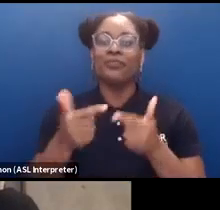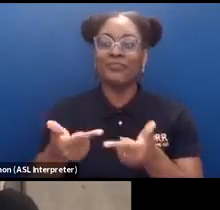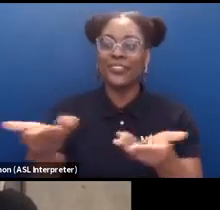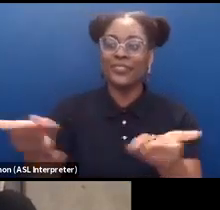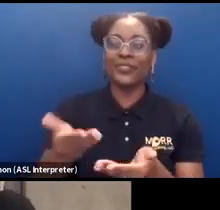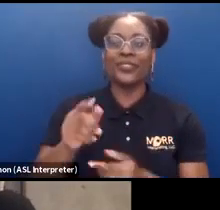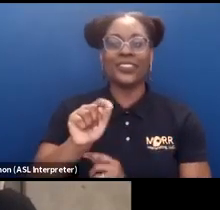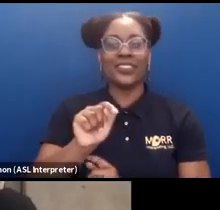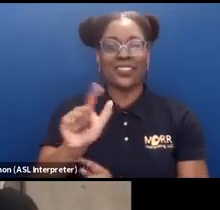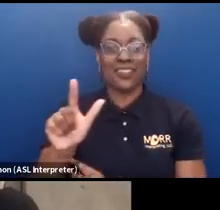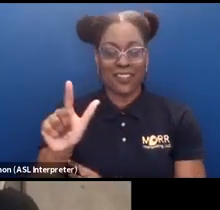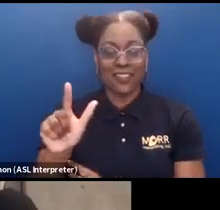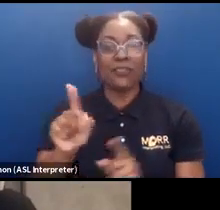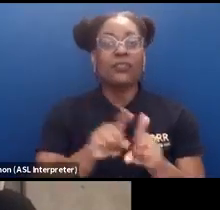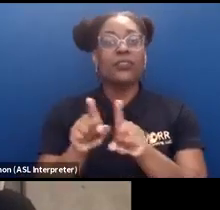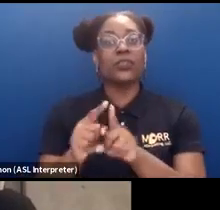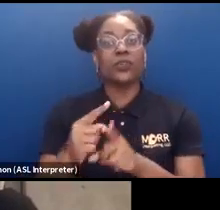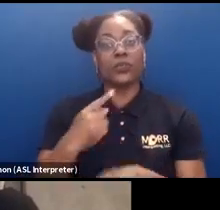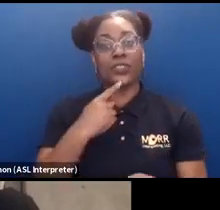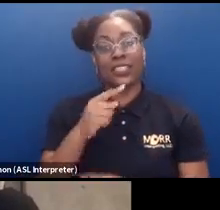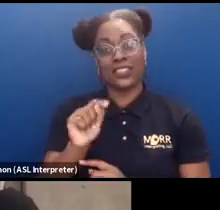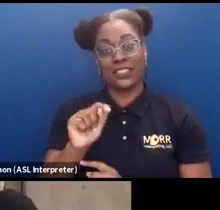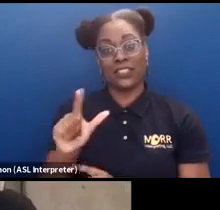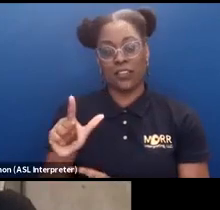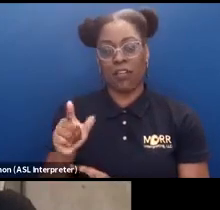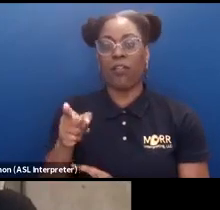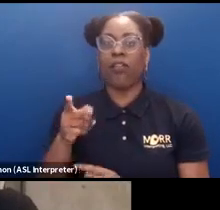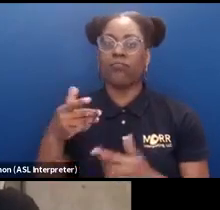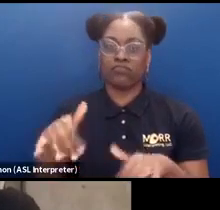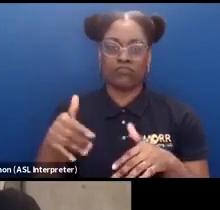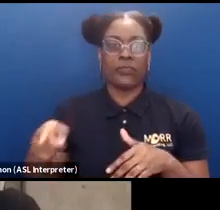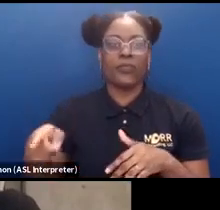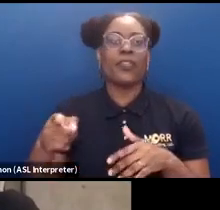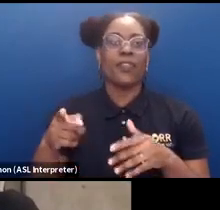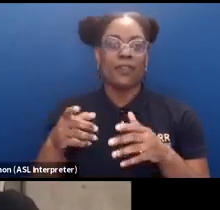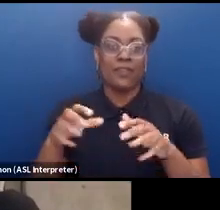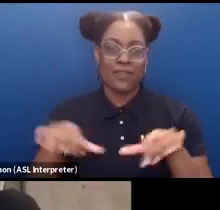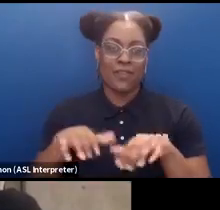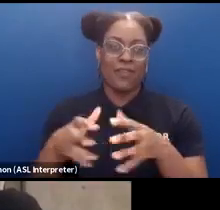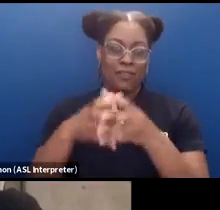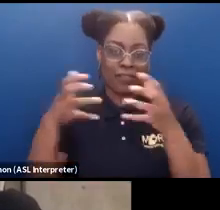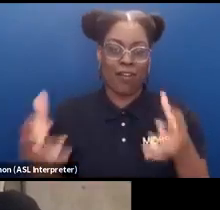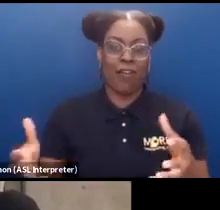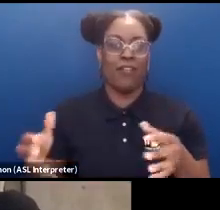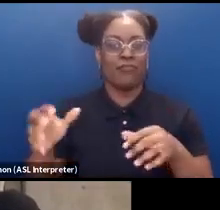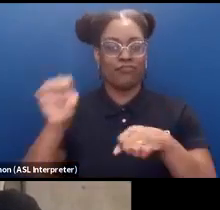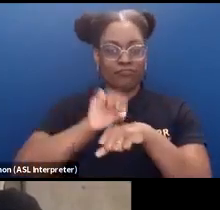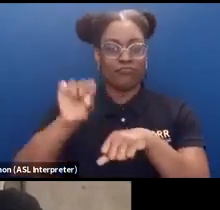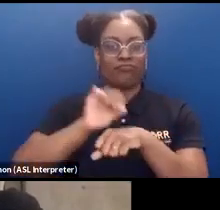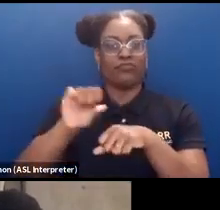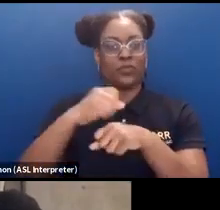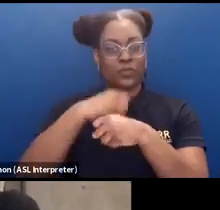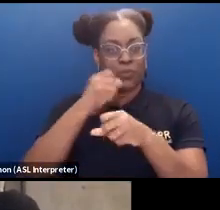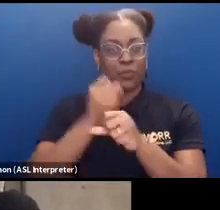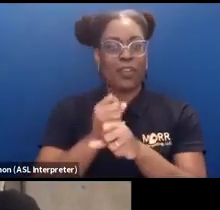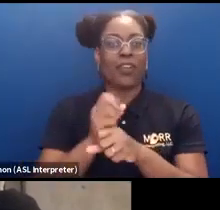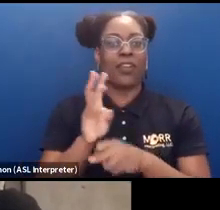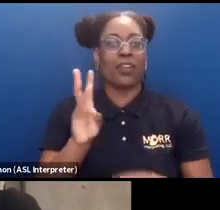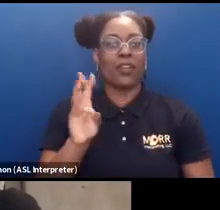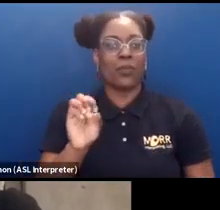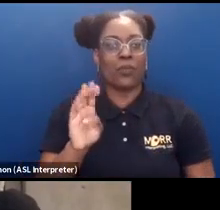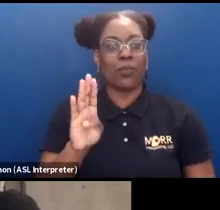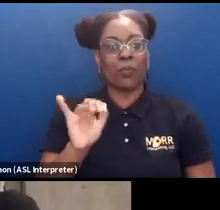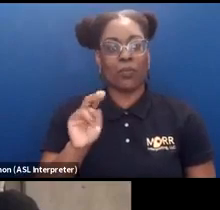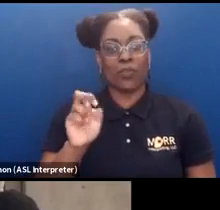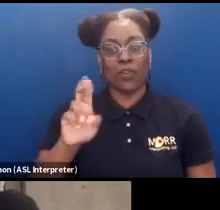to note that TL has done like a heavy portion of lifting to make this webinar possible. So thank TL